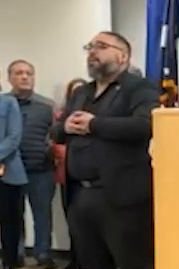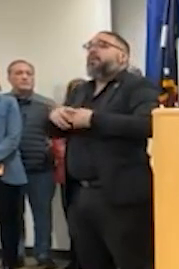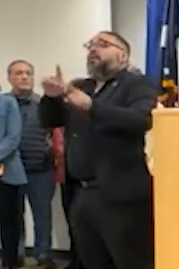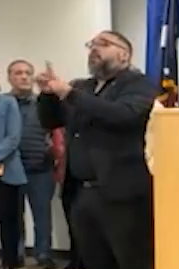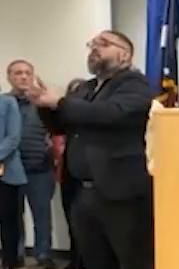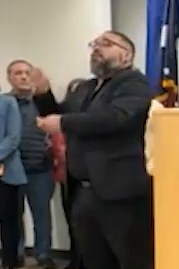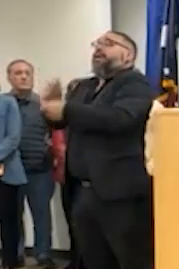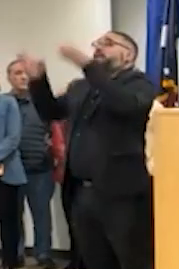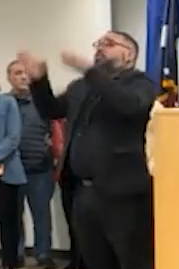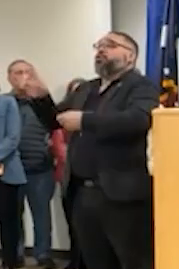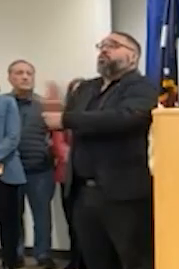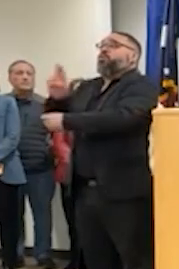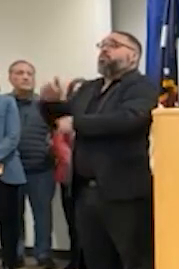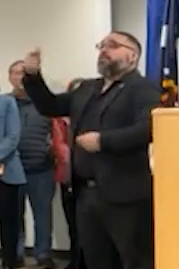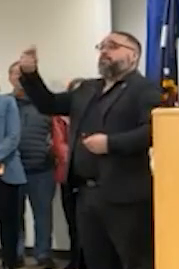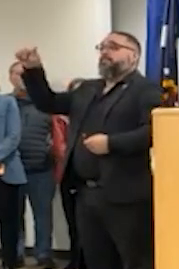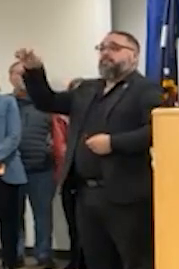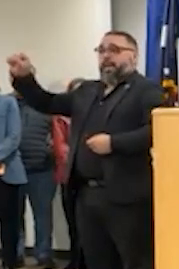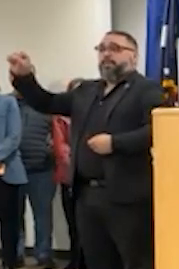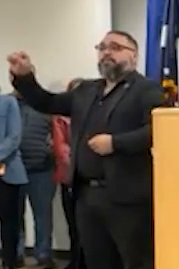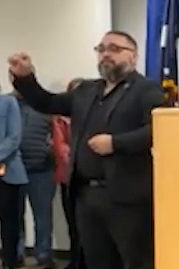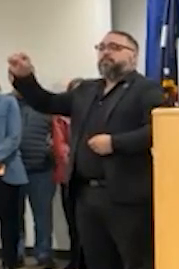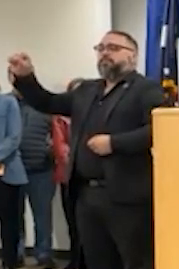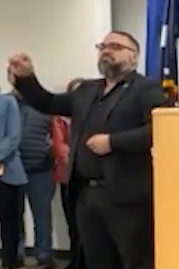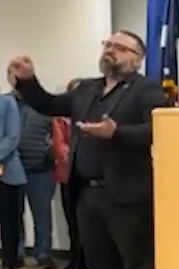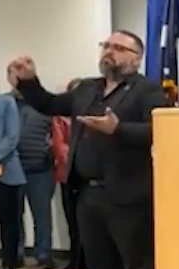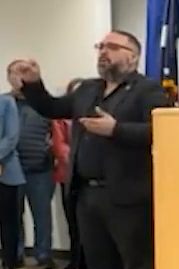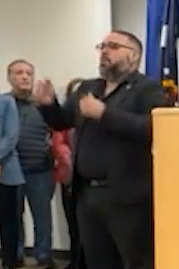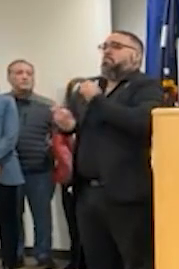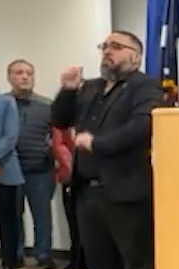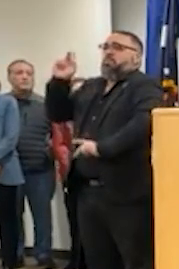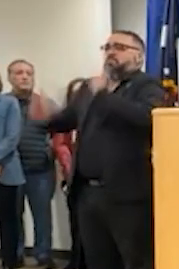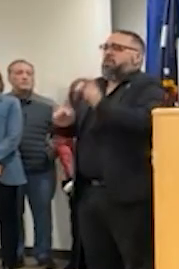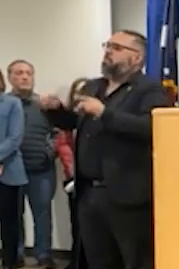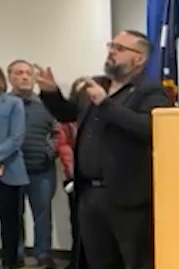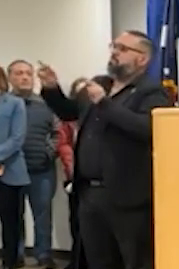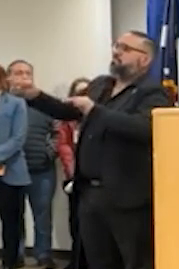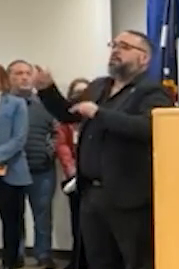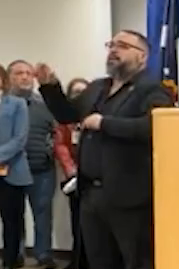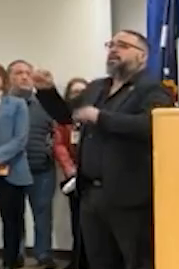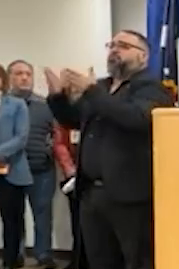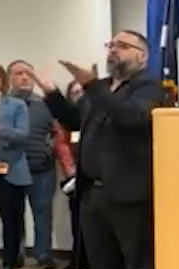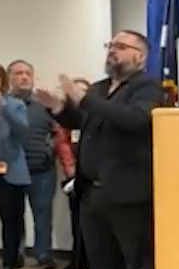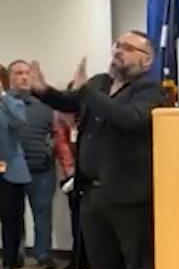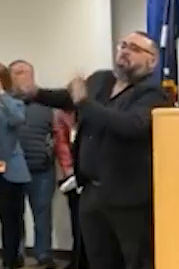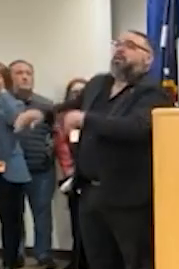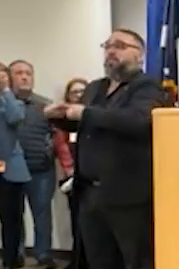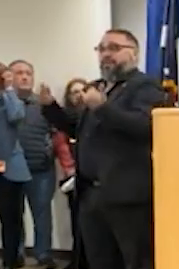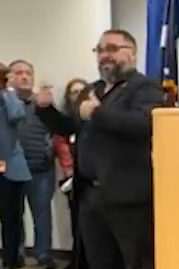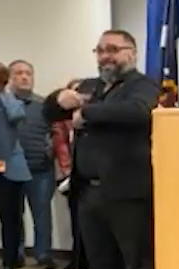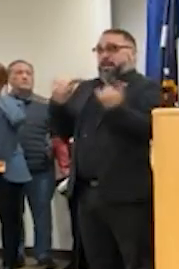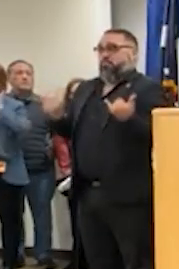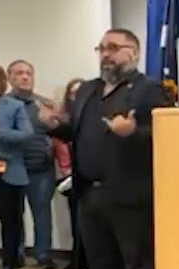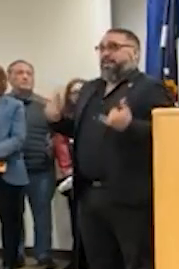is a gas customer. Generally, most people aren't paying attention to their gas service, but in periods like this, gas usage